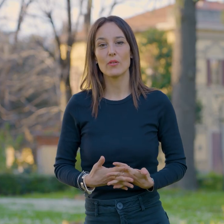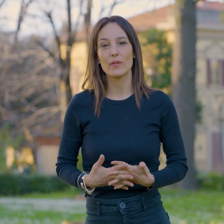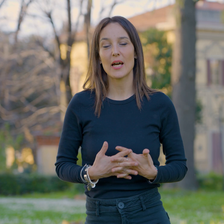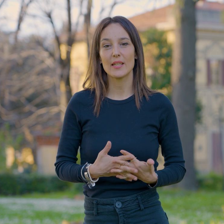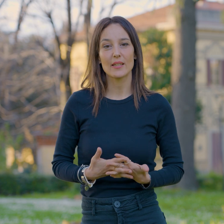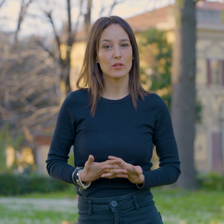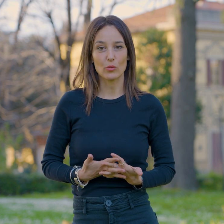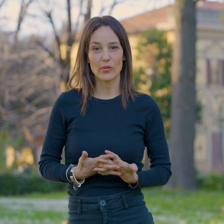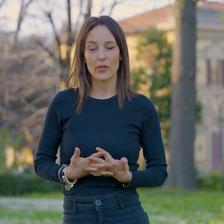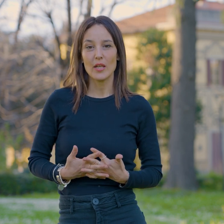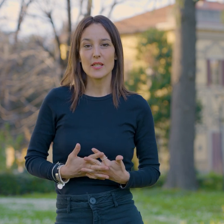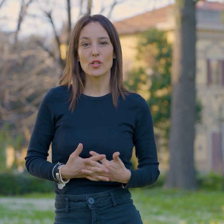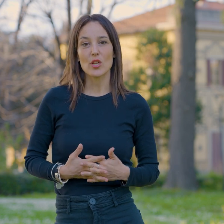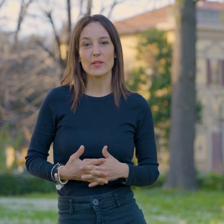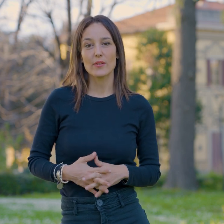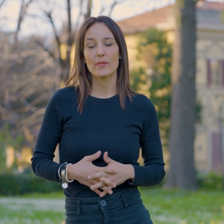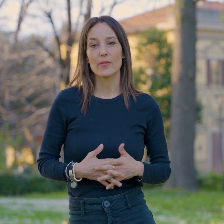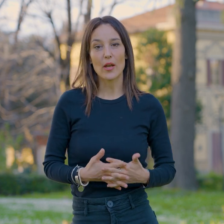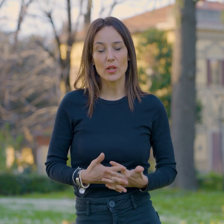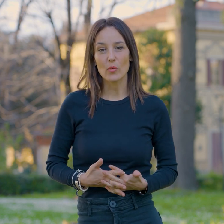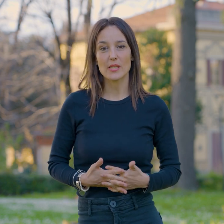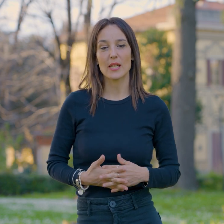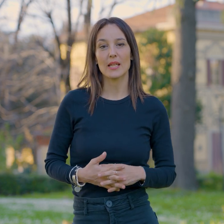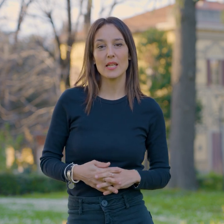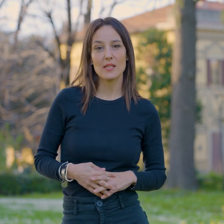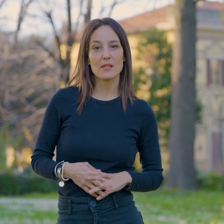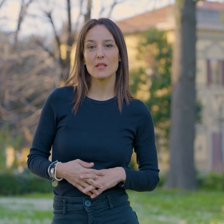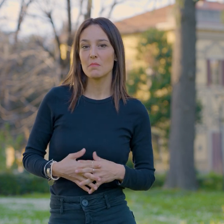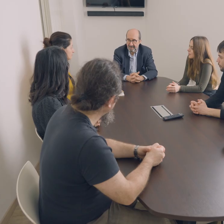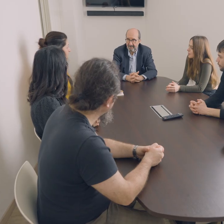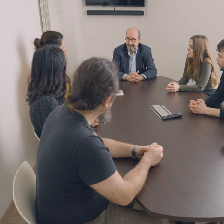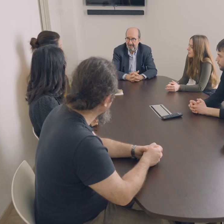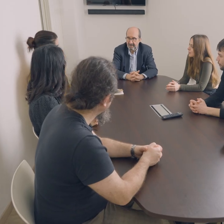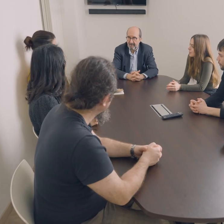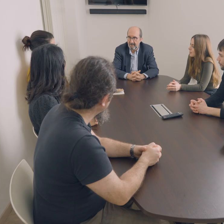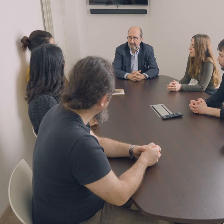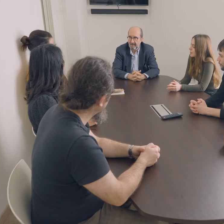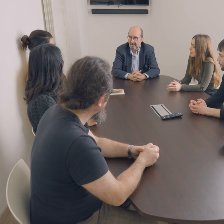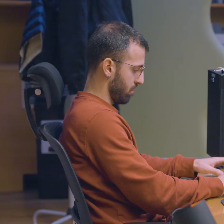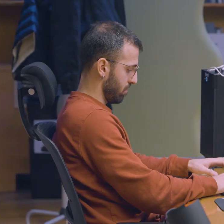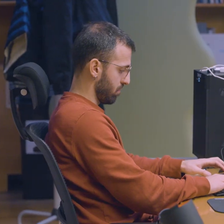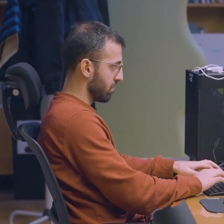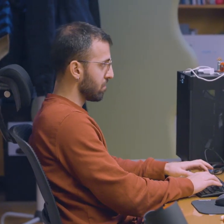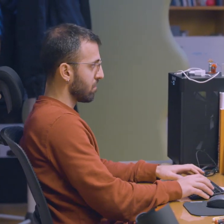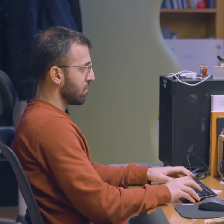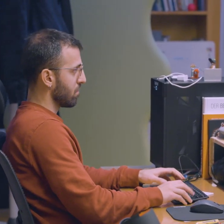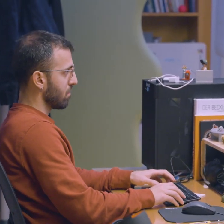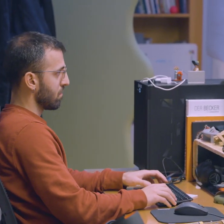of analytical tools, such as psycholinguistic analysis, focus group, virtual reality, mapping, and